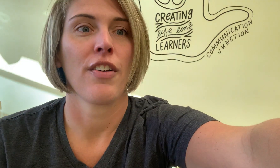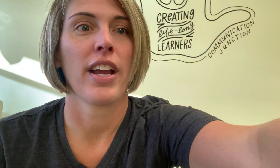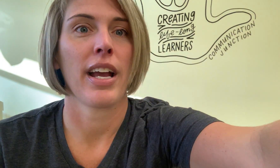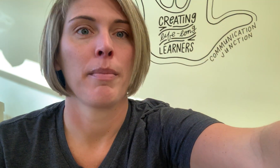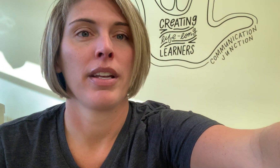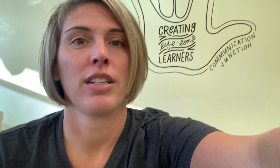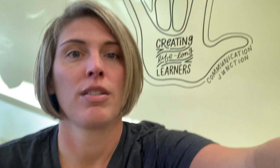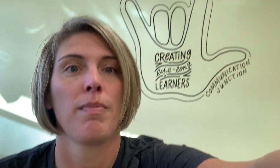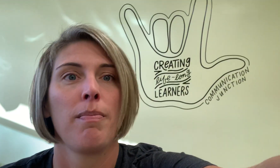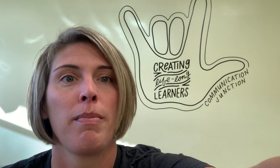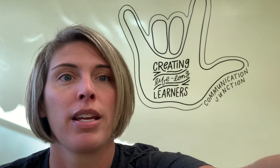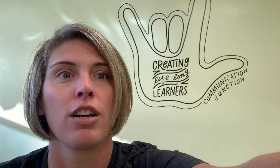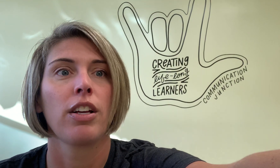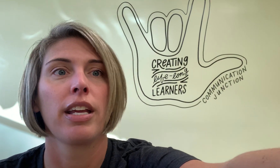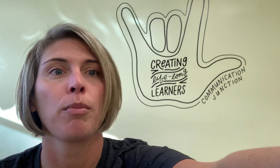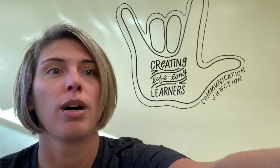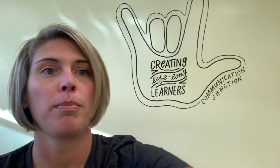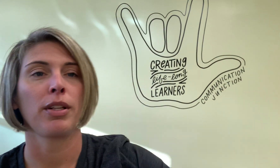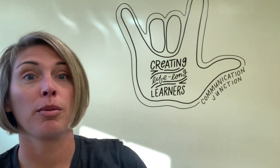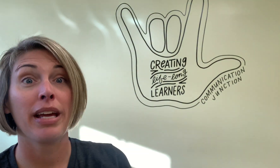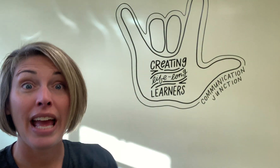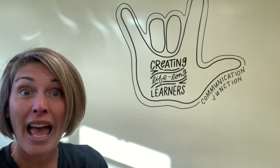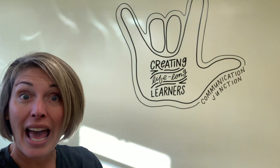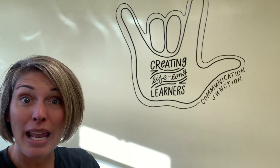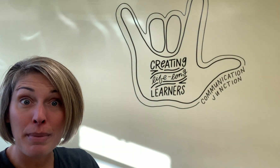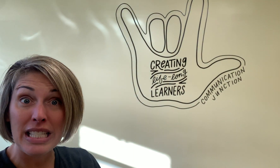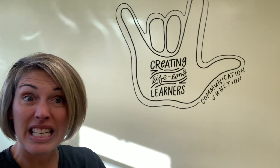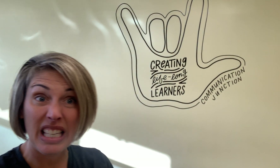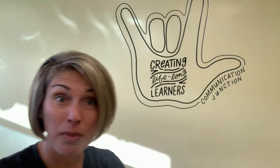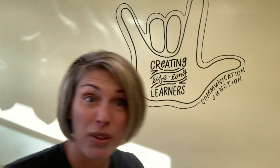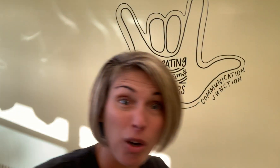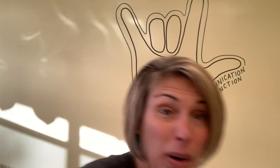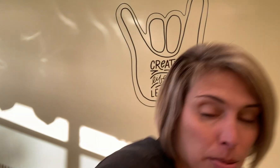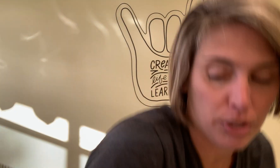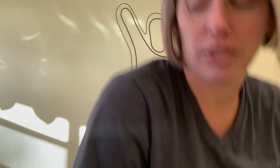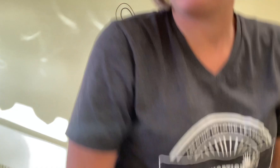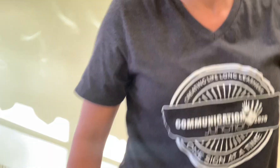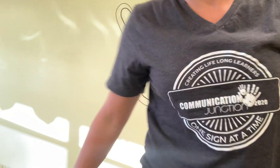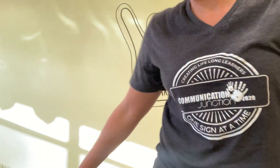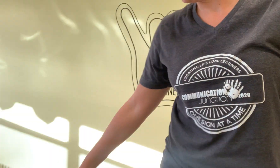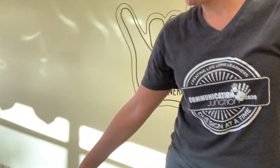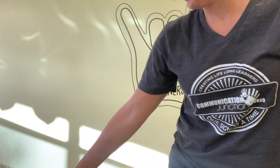I'm gonna make our camera up a little bit, and I'm gonna stand up with our bubbles.